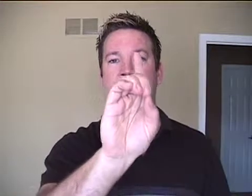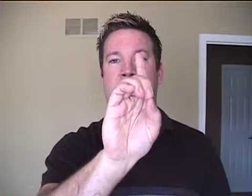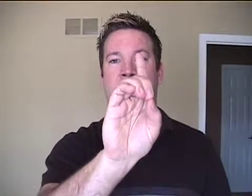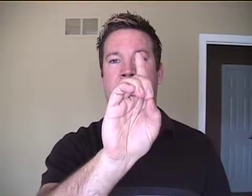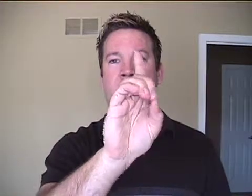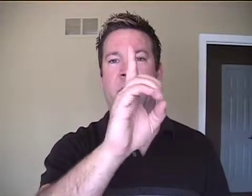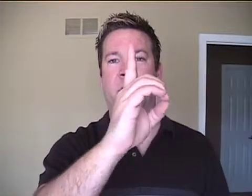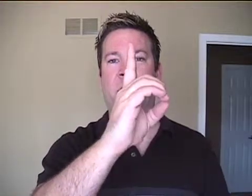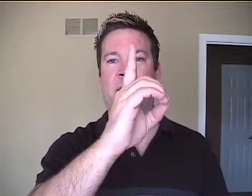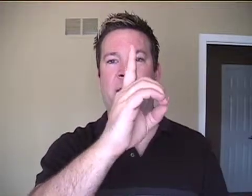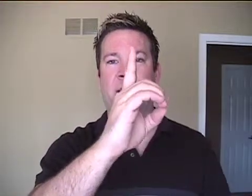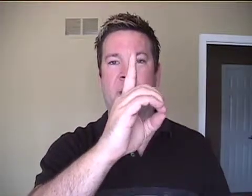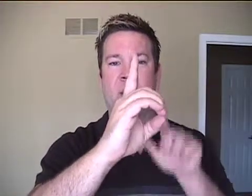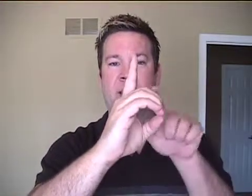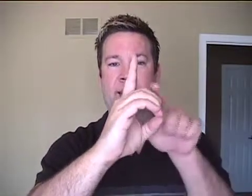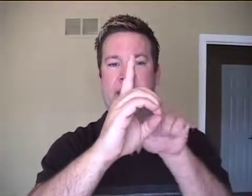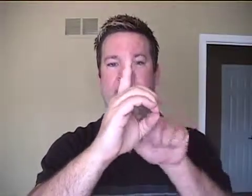D. You'll notice that this looks like a D.